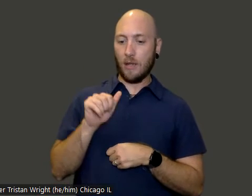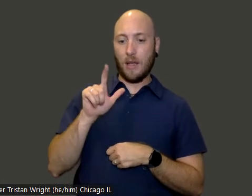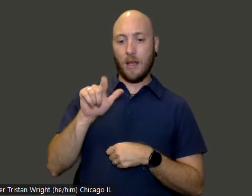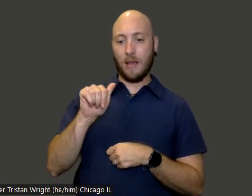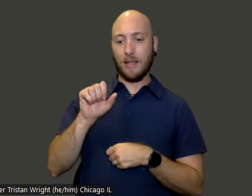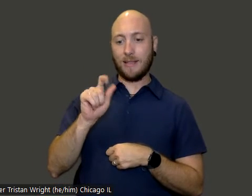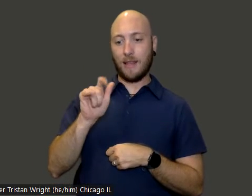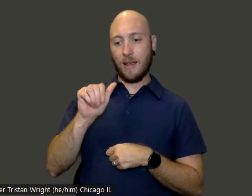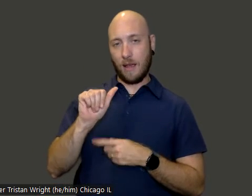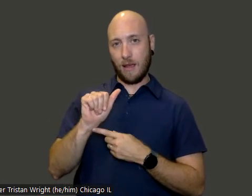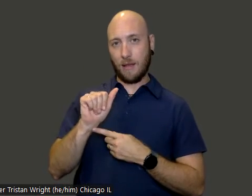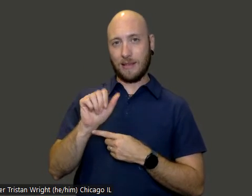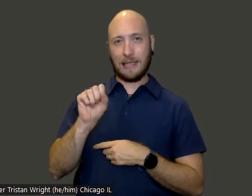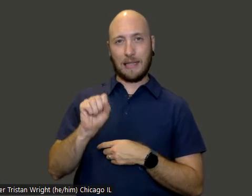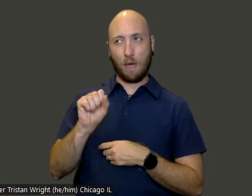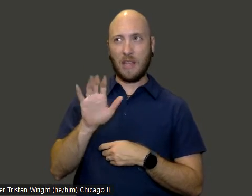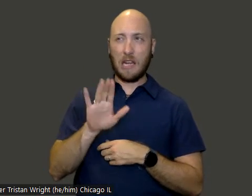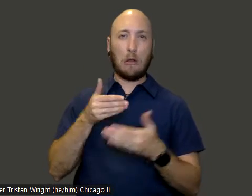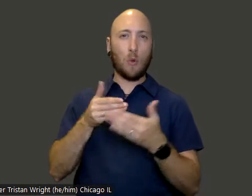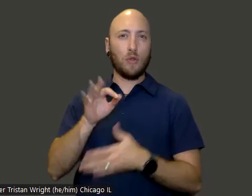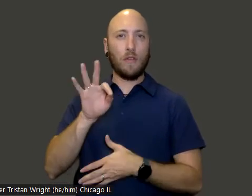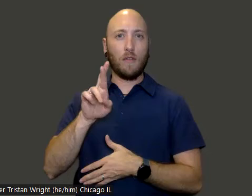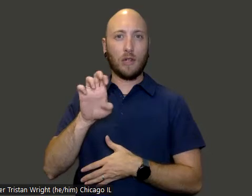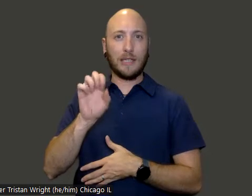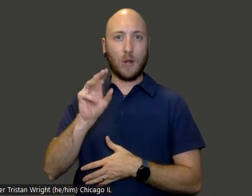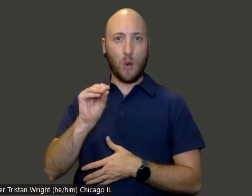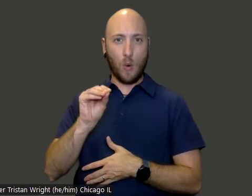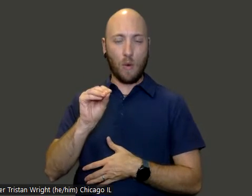south of Fresno, and it was still amazing. I had a great time.